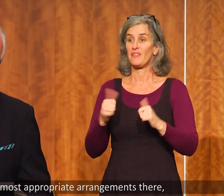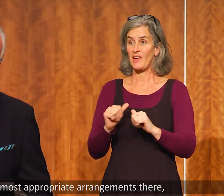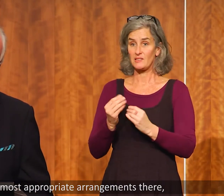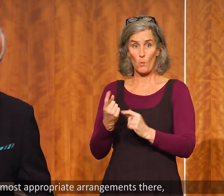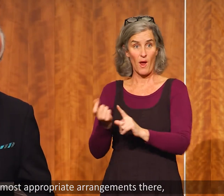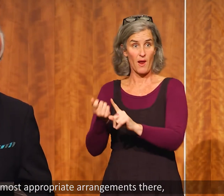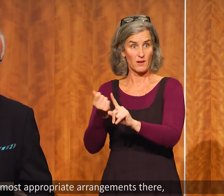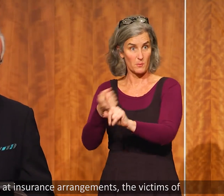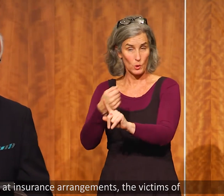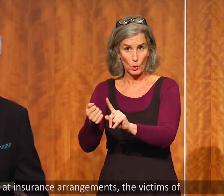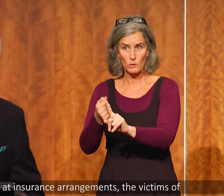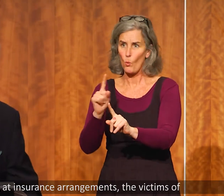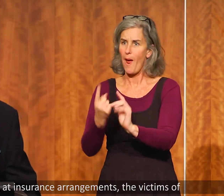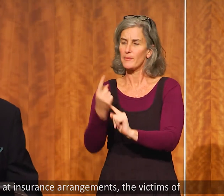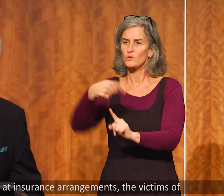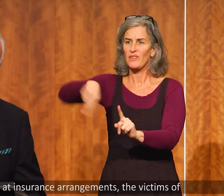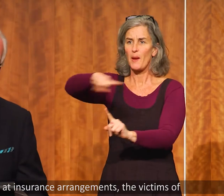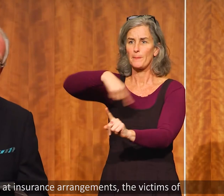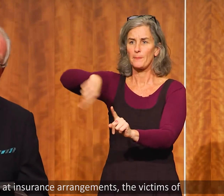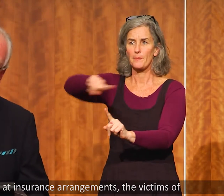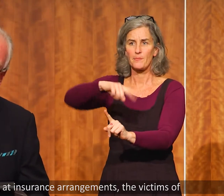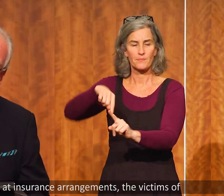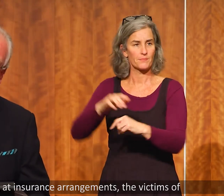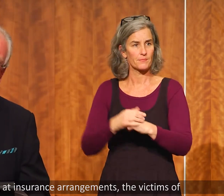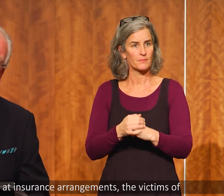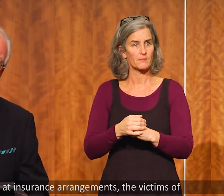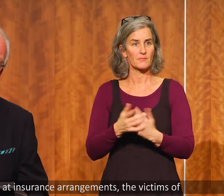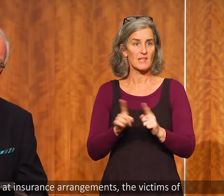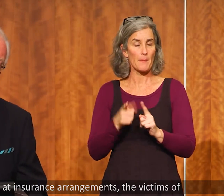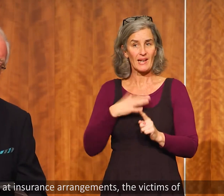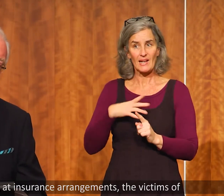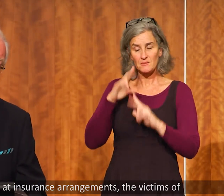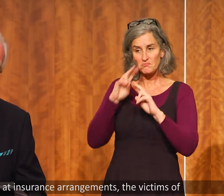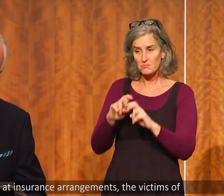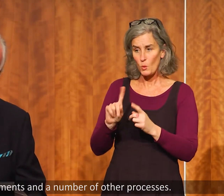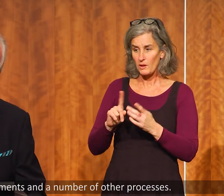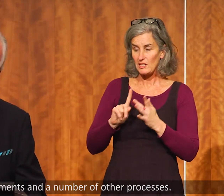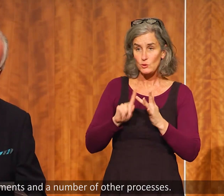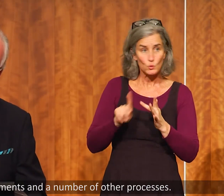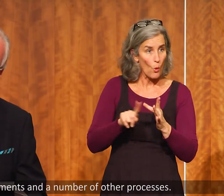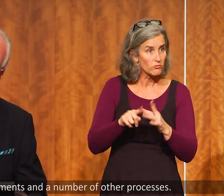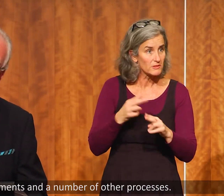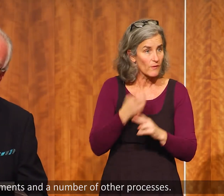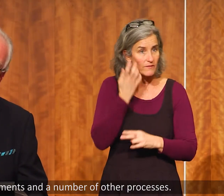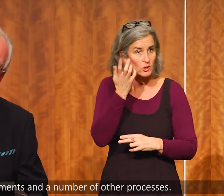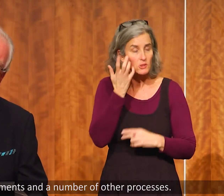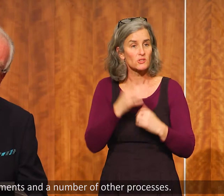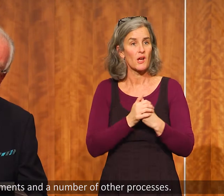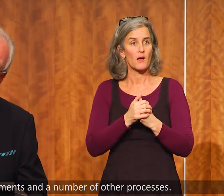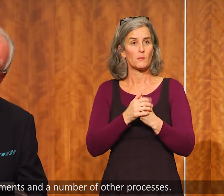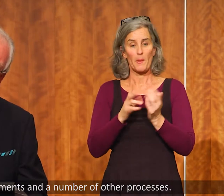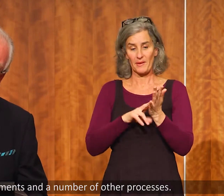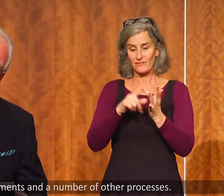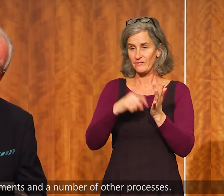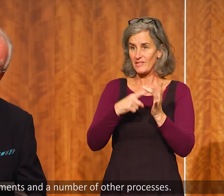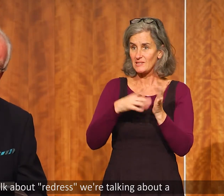appropriate arrangements there. And that includes looking at insurance arrangements, the victims of crime arrangements, and a number of